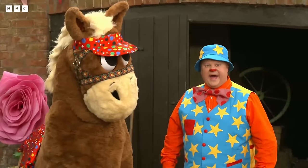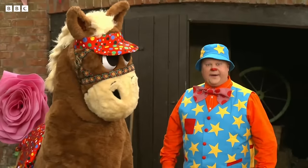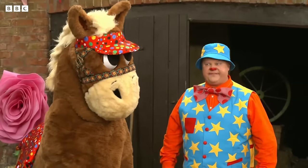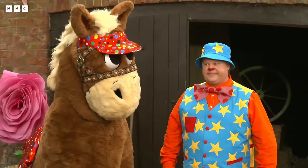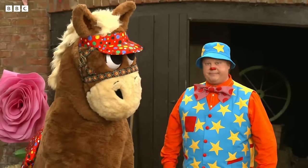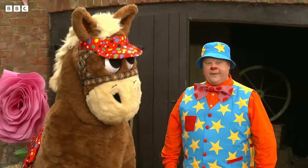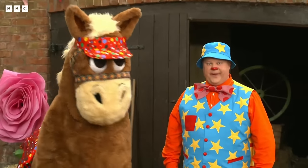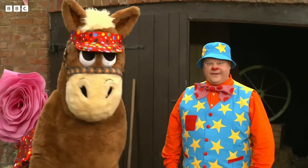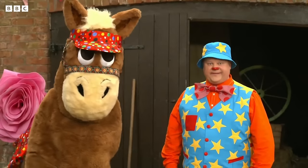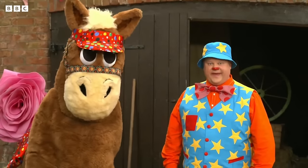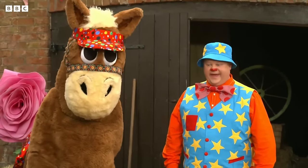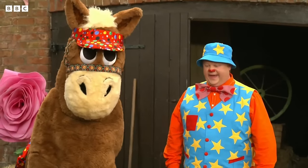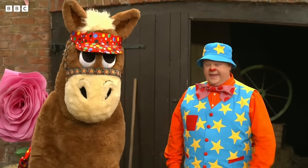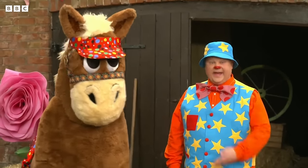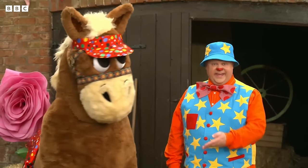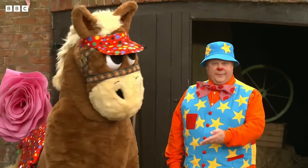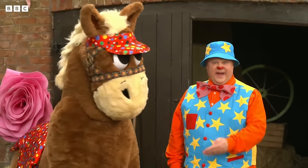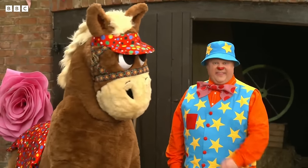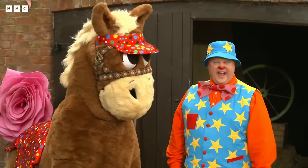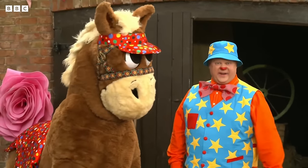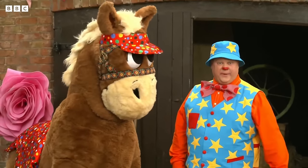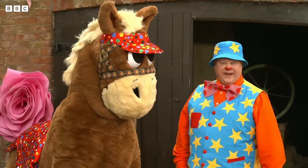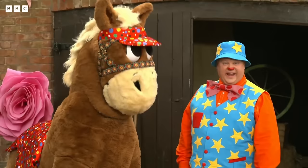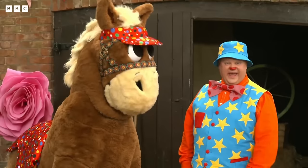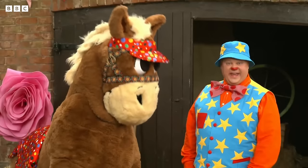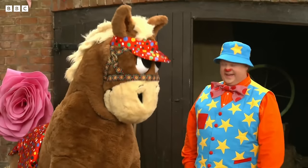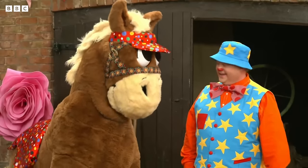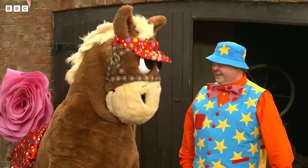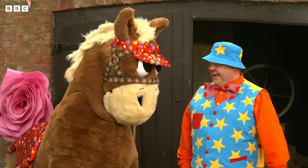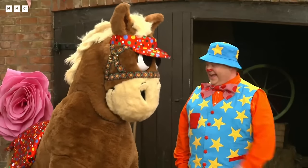Wow, Spotty! You ate that quickly.